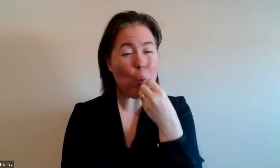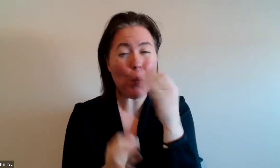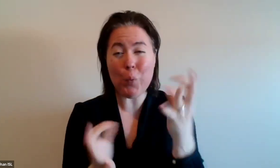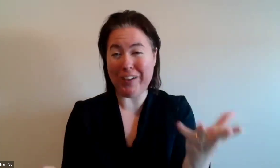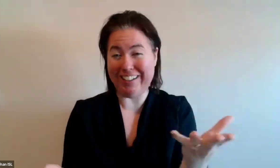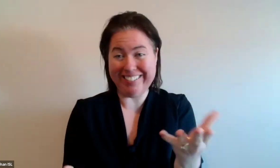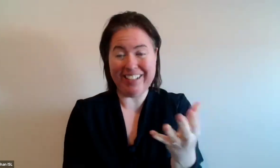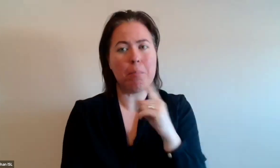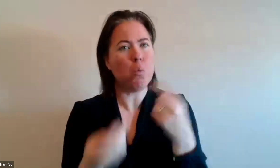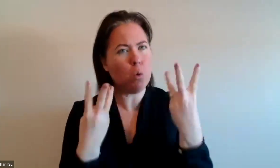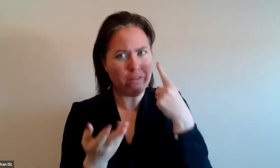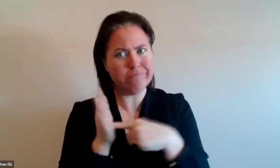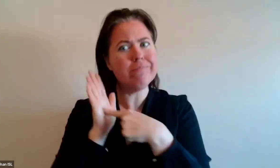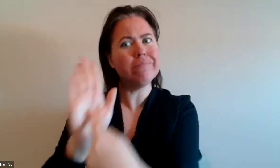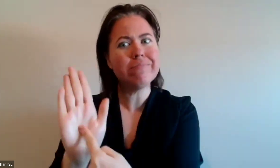wanted